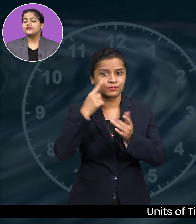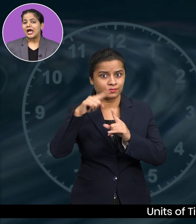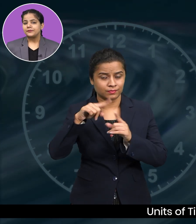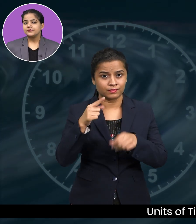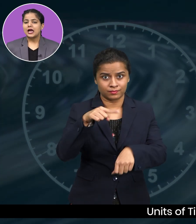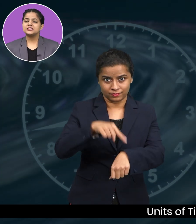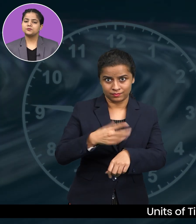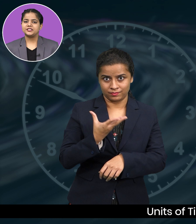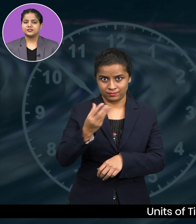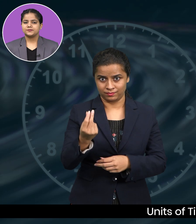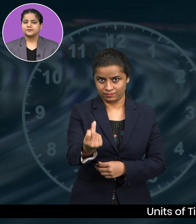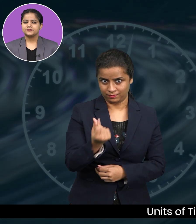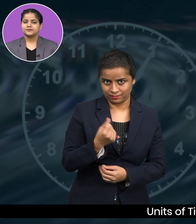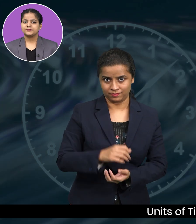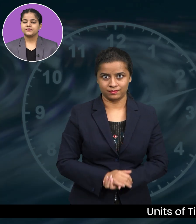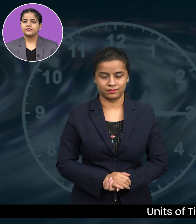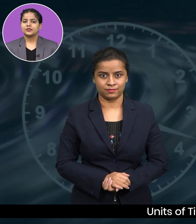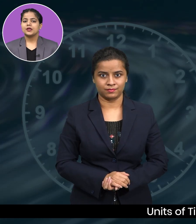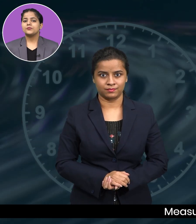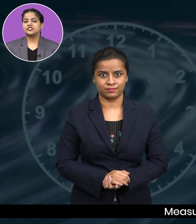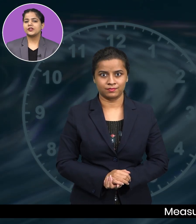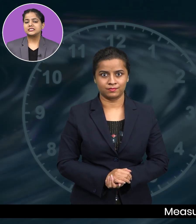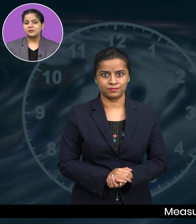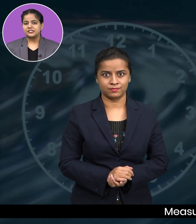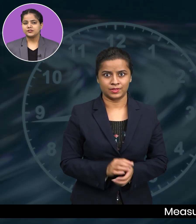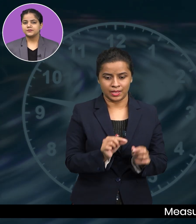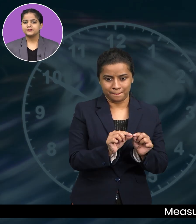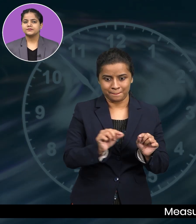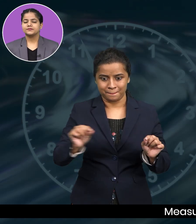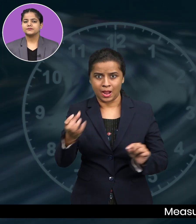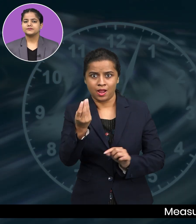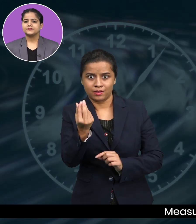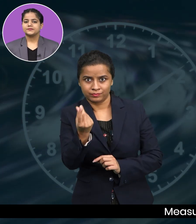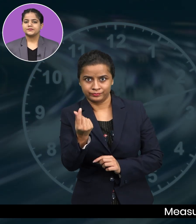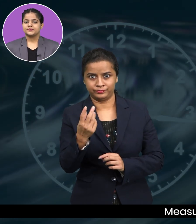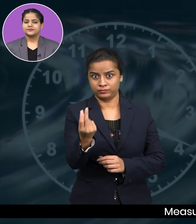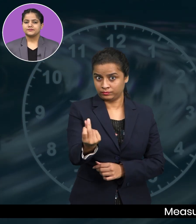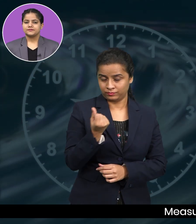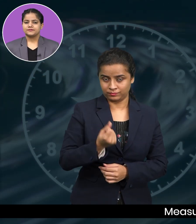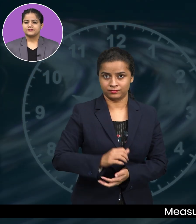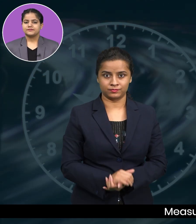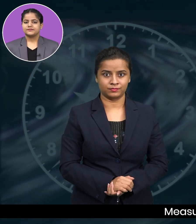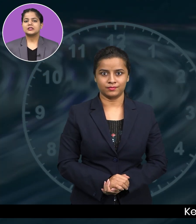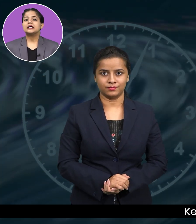units of time and speed, measuring speed,